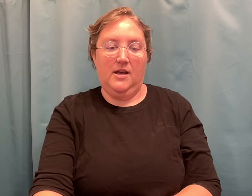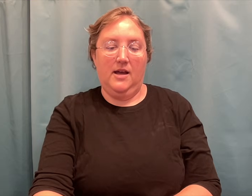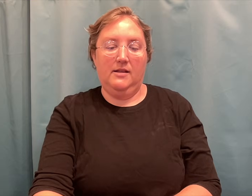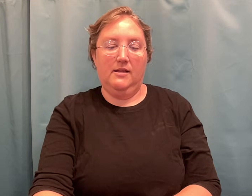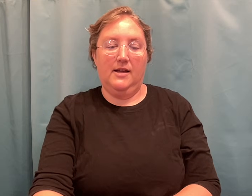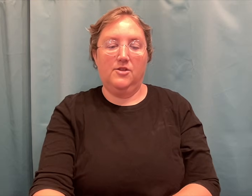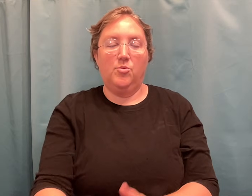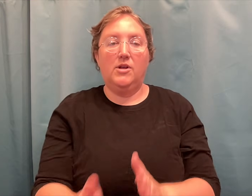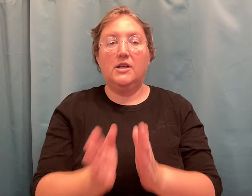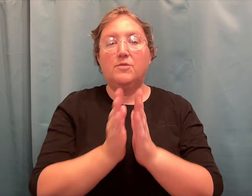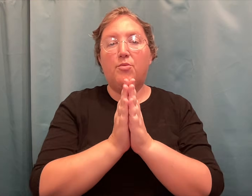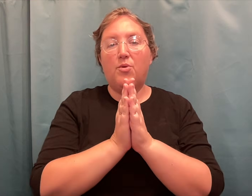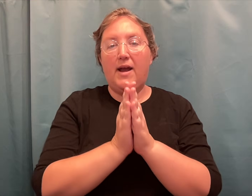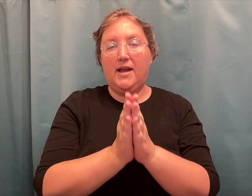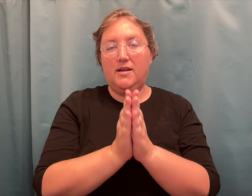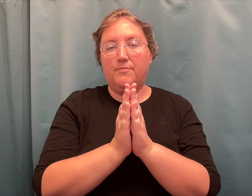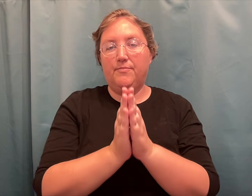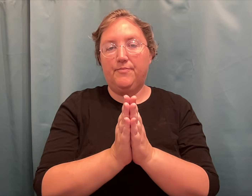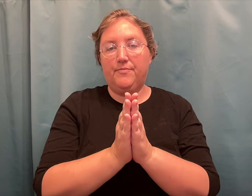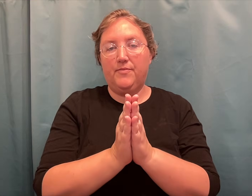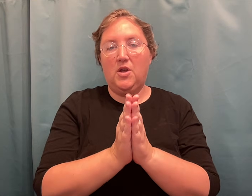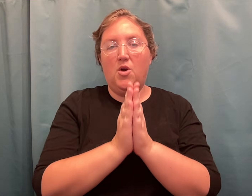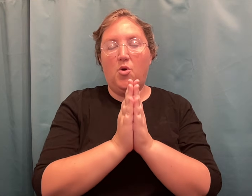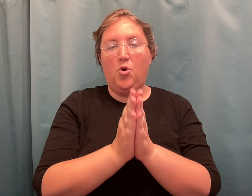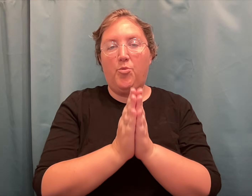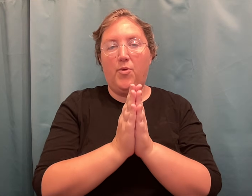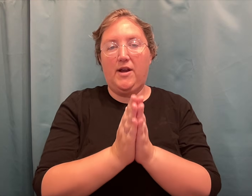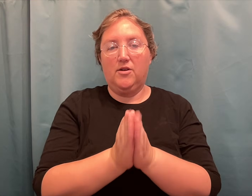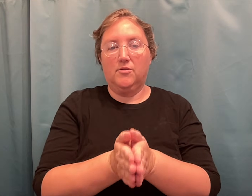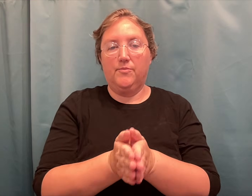And the last one is pray or